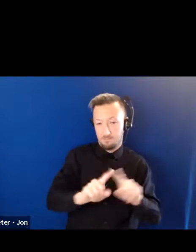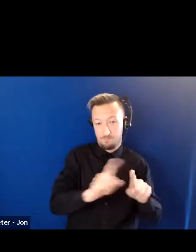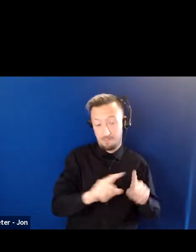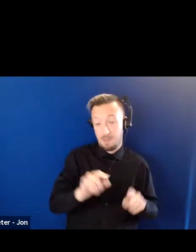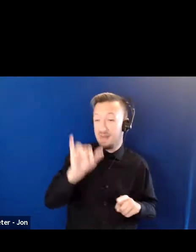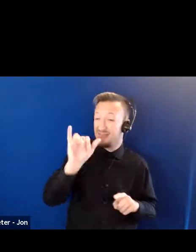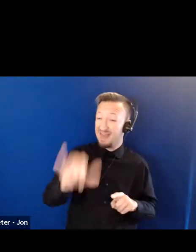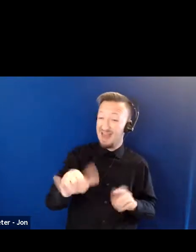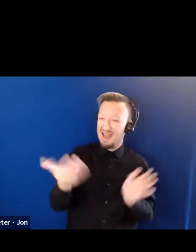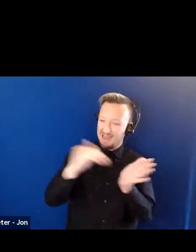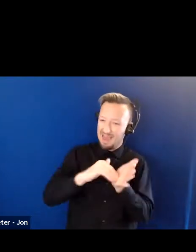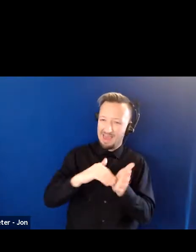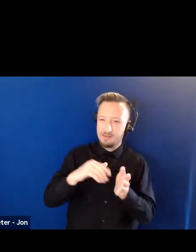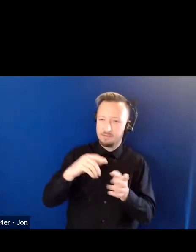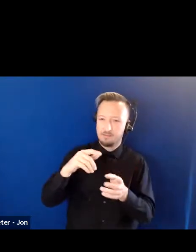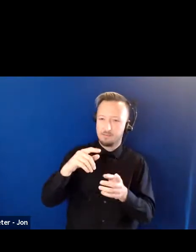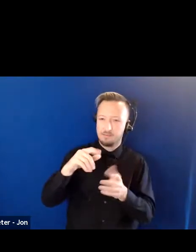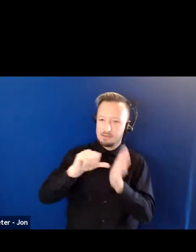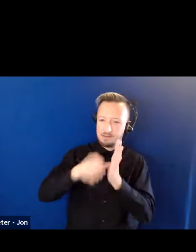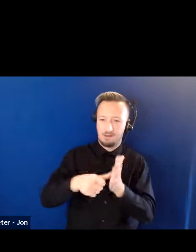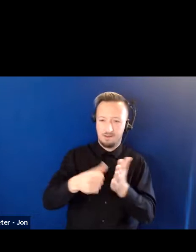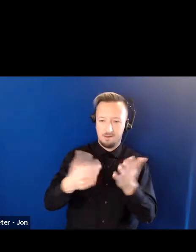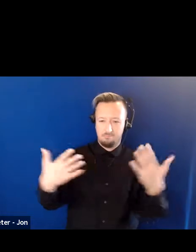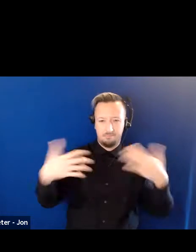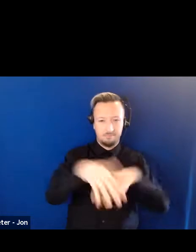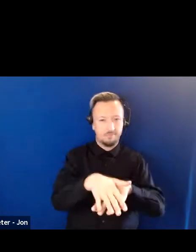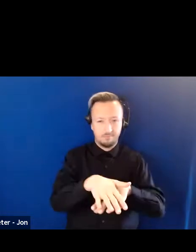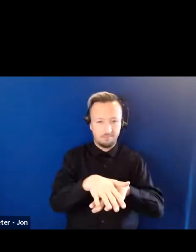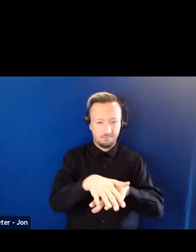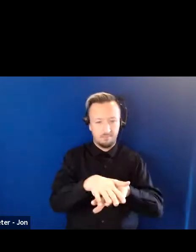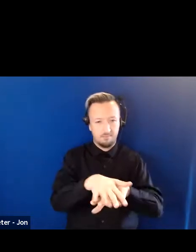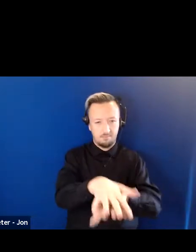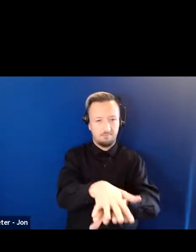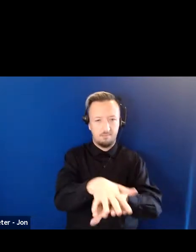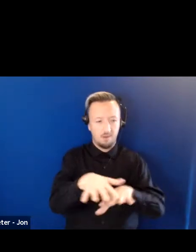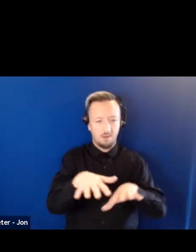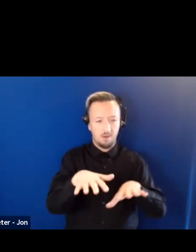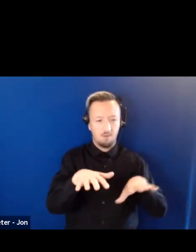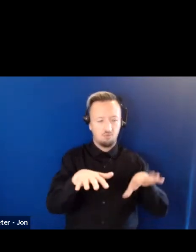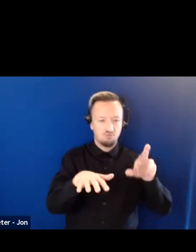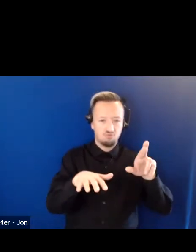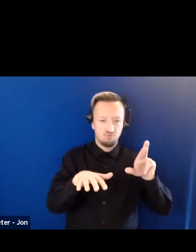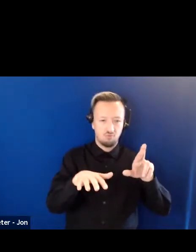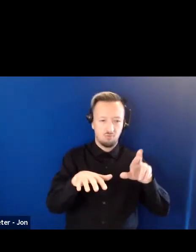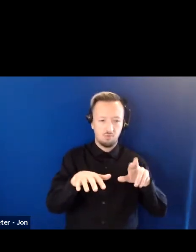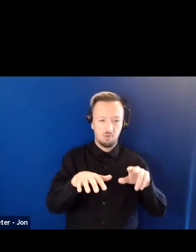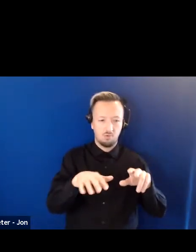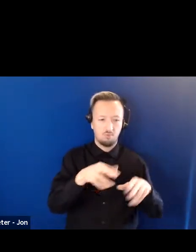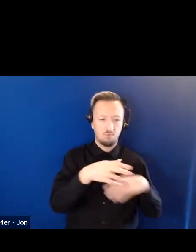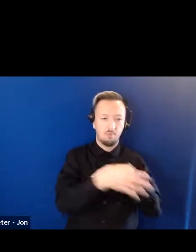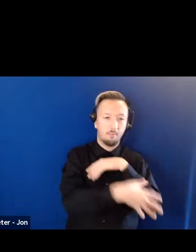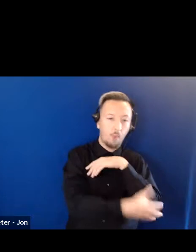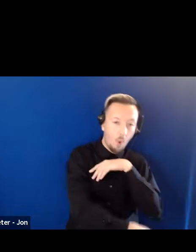the intersectionality, and whether it is race, whether it's our economic